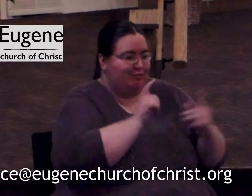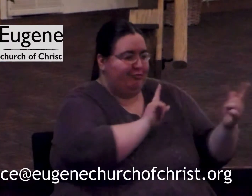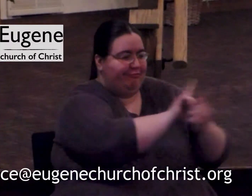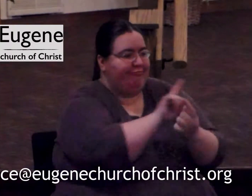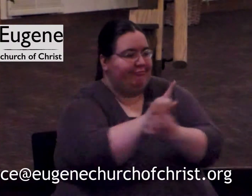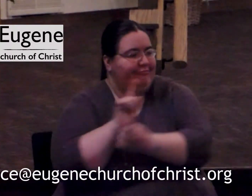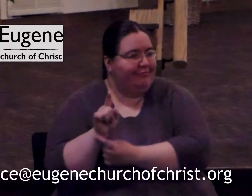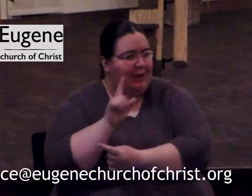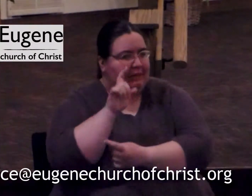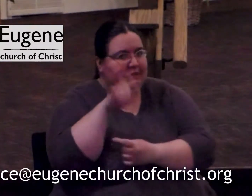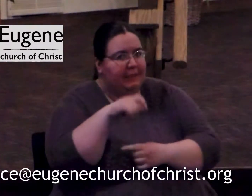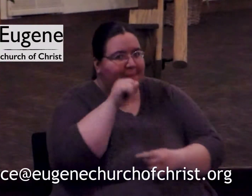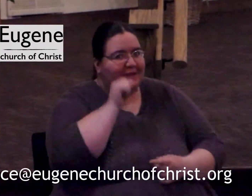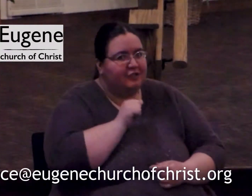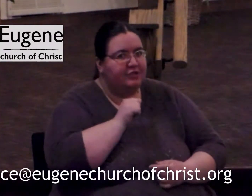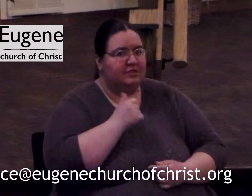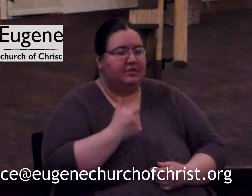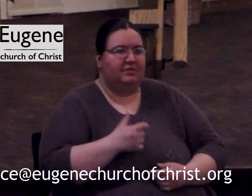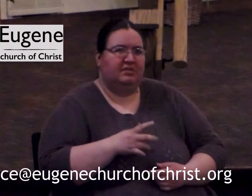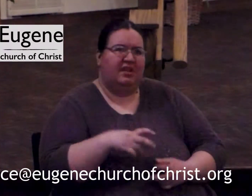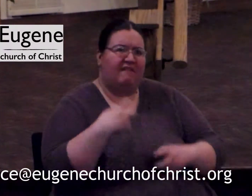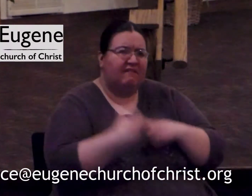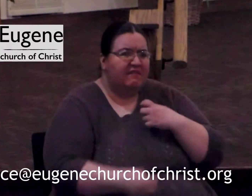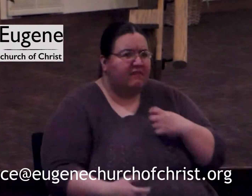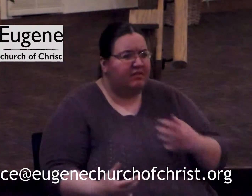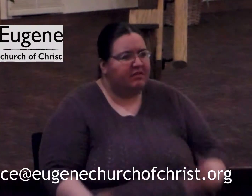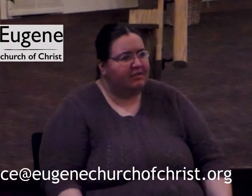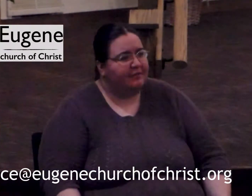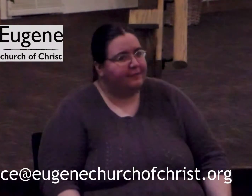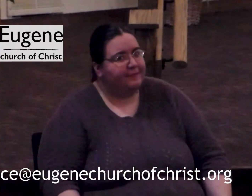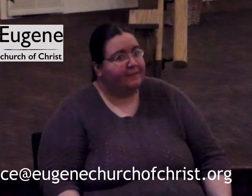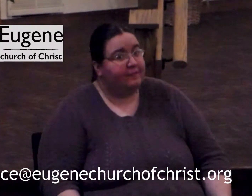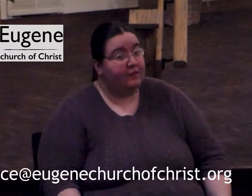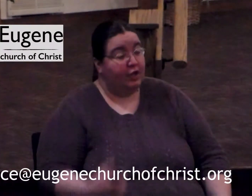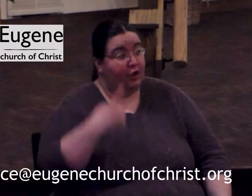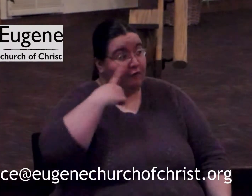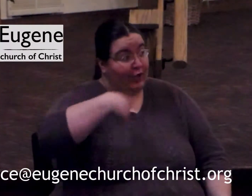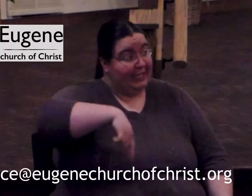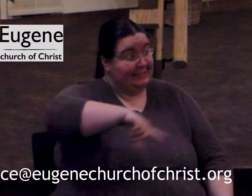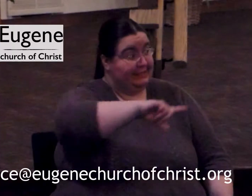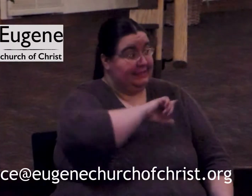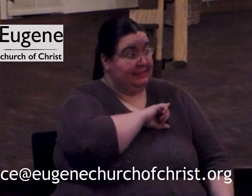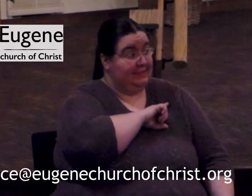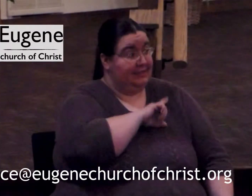That's a tough thing to do. And then for us as Christians to be patient with each other.